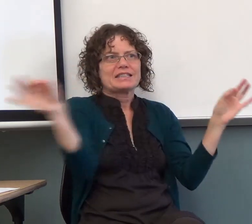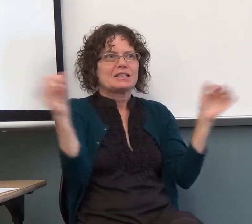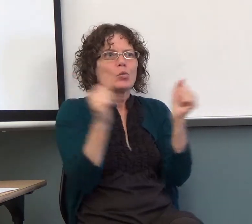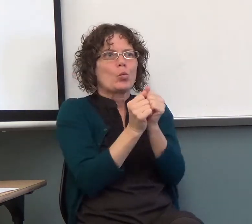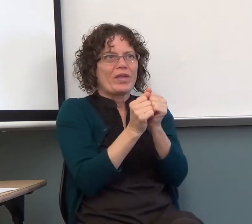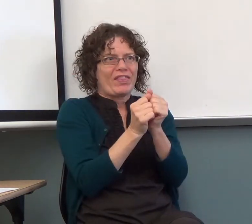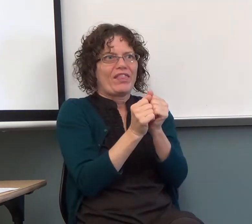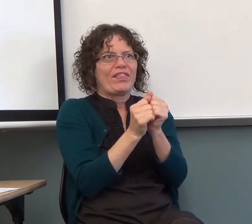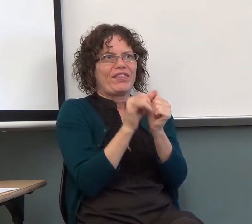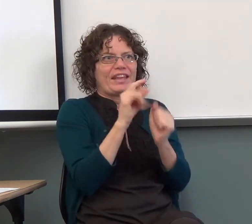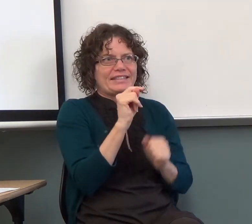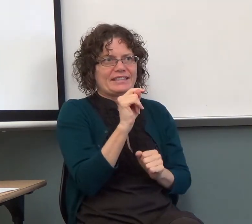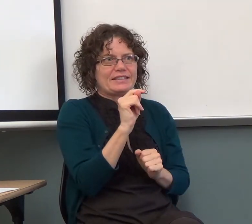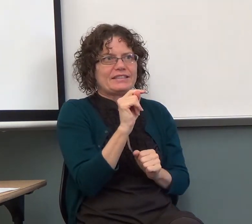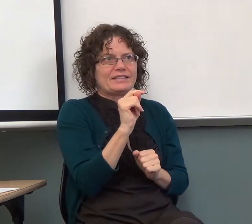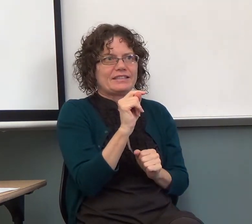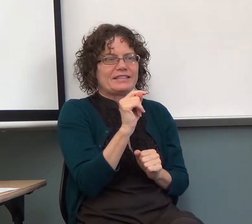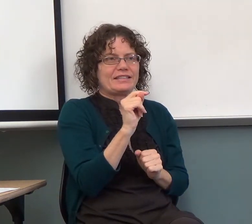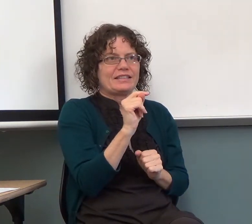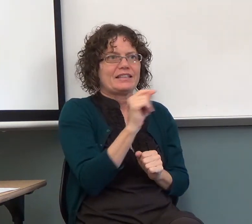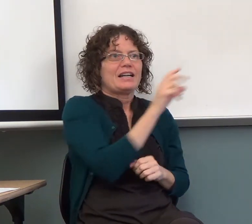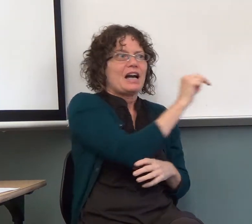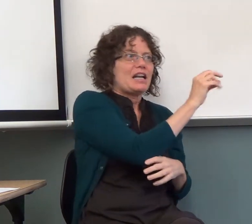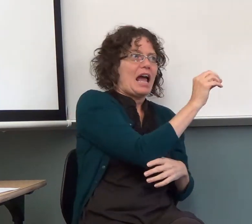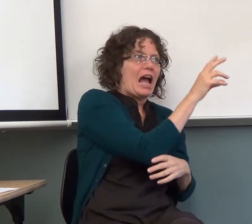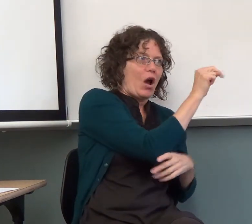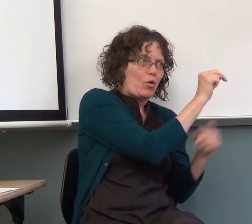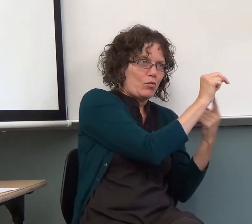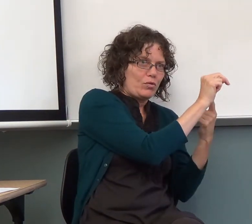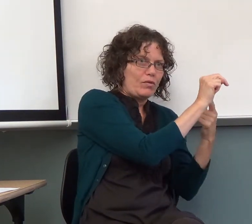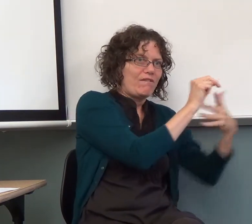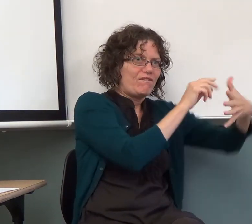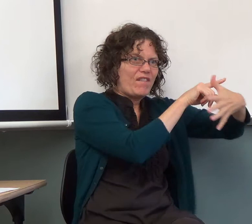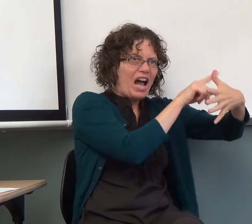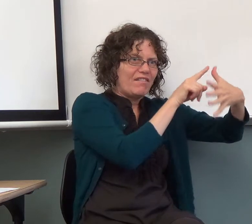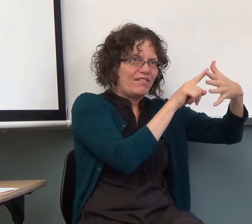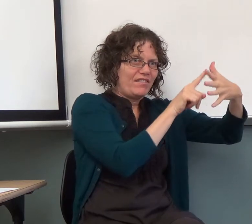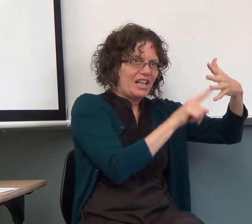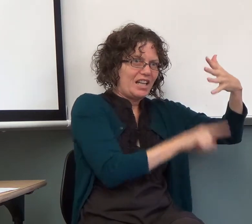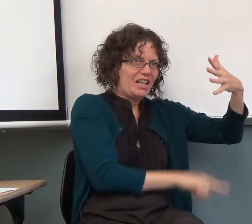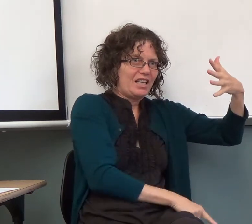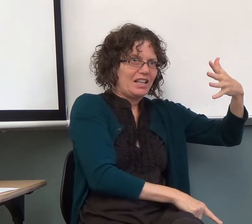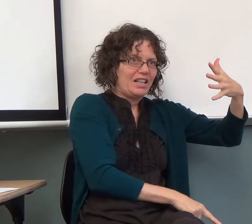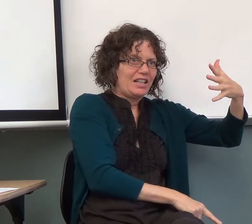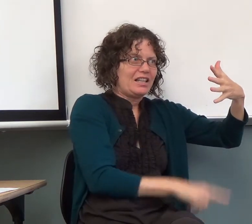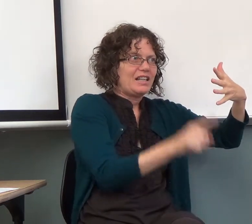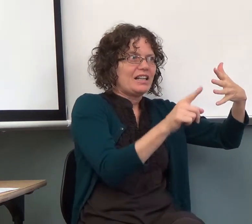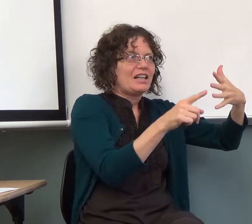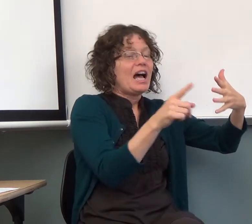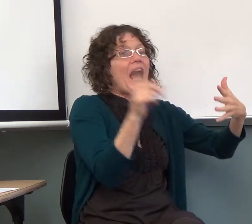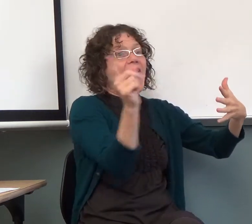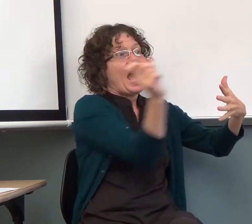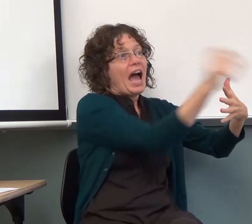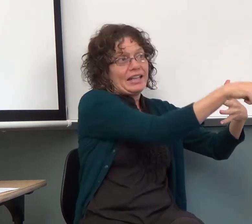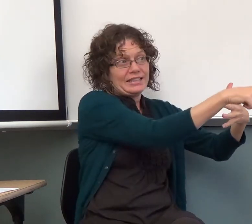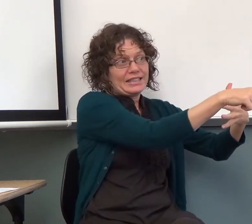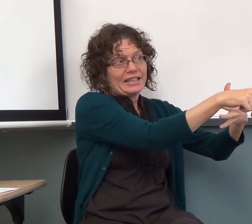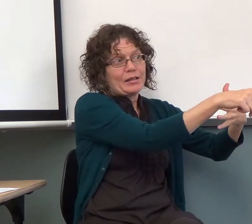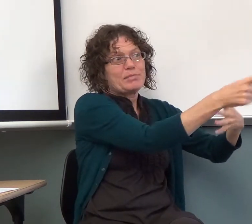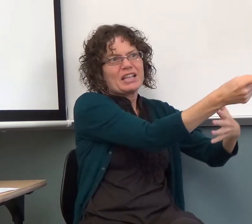A sentence you create. A noun, 5 nouns. That's all you got to do. So look to your partner and ask them to give you 5 nouns. Should be very